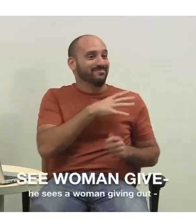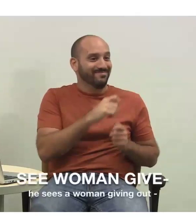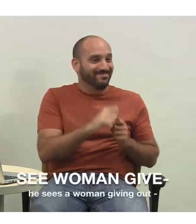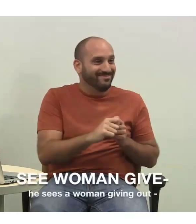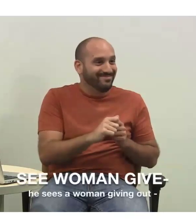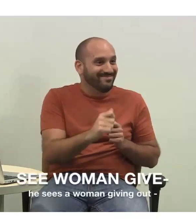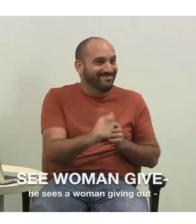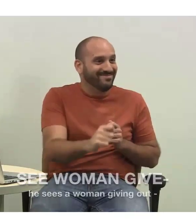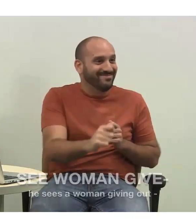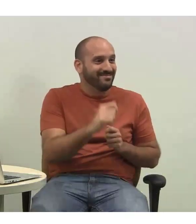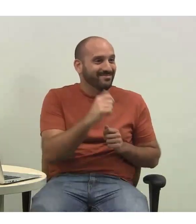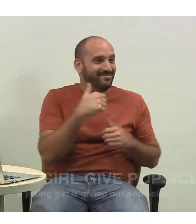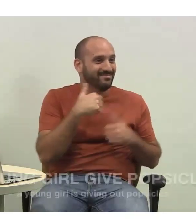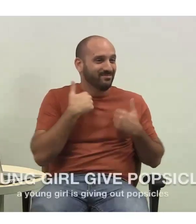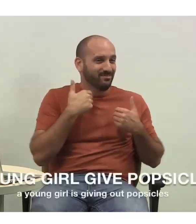Oh, no, it's working.